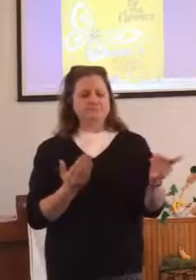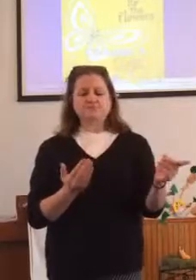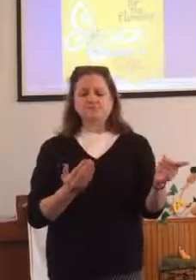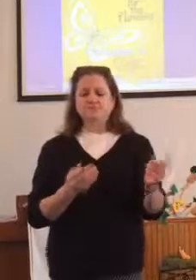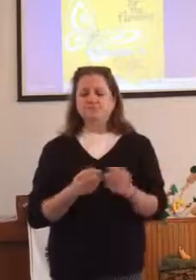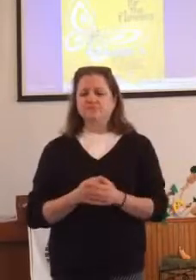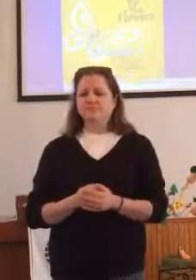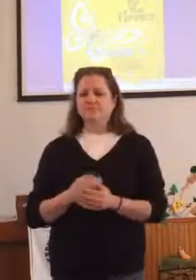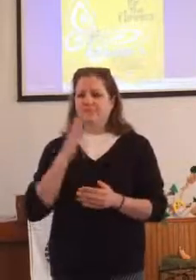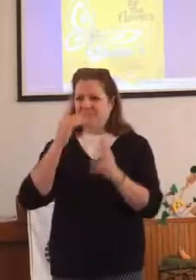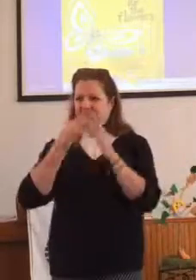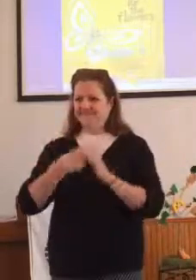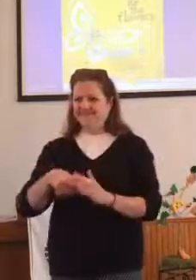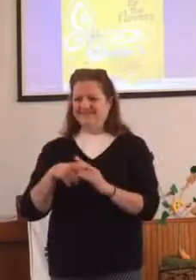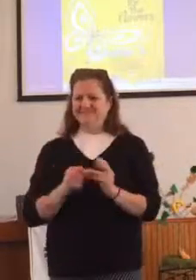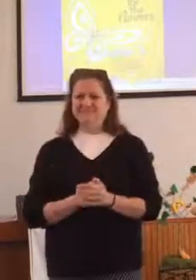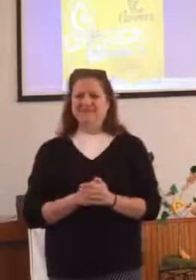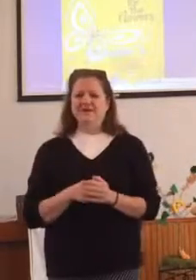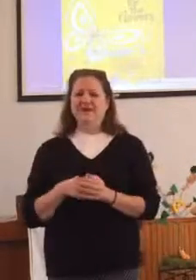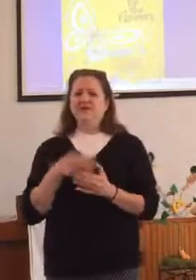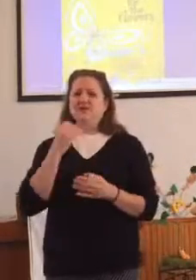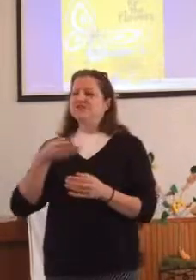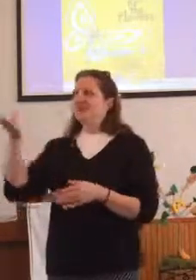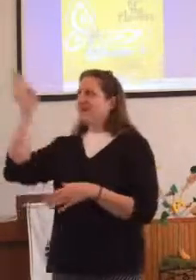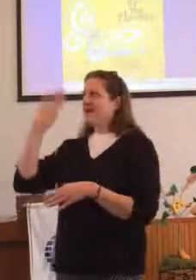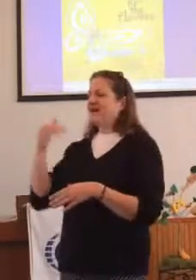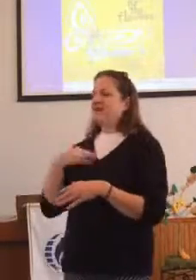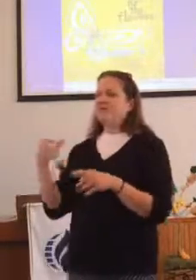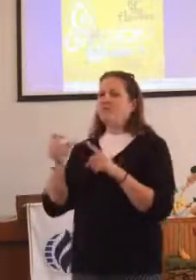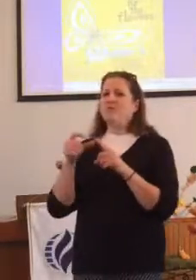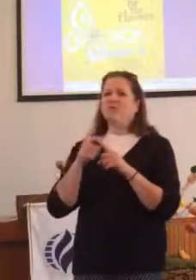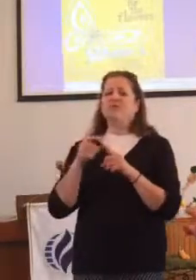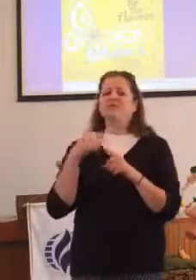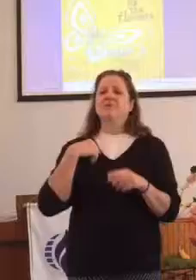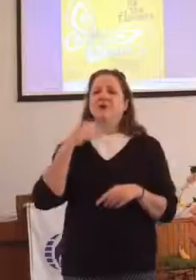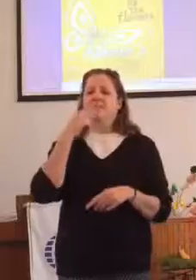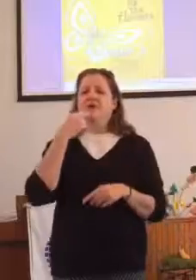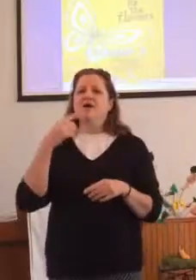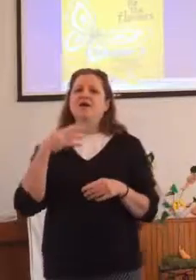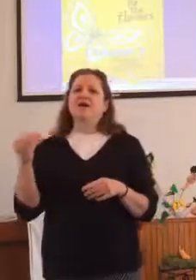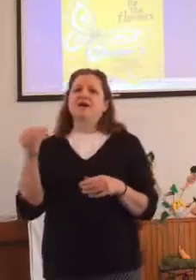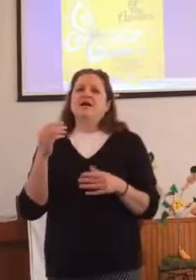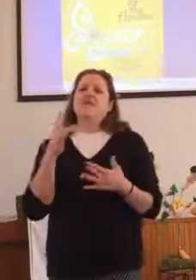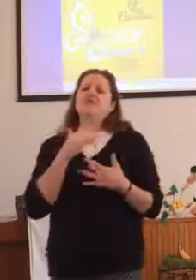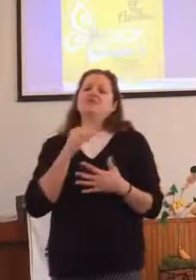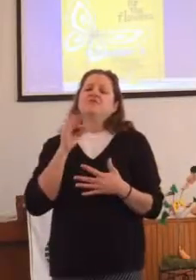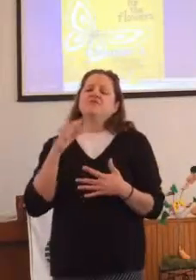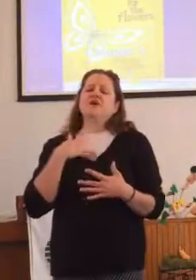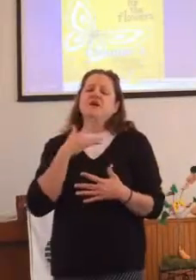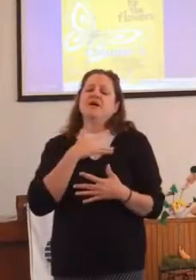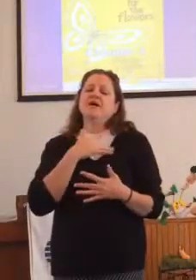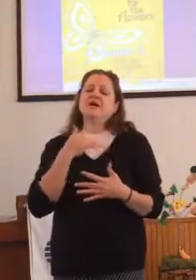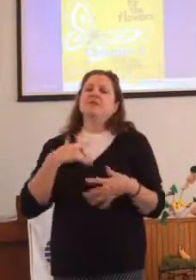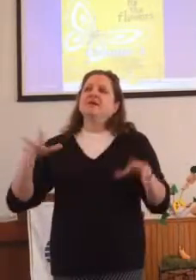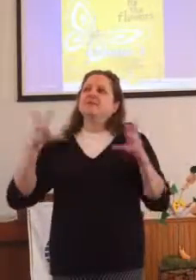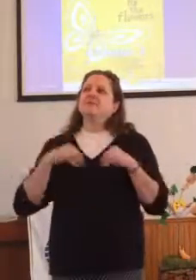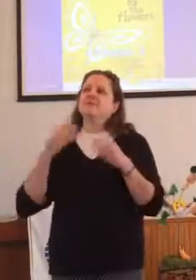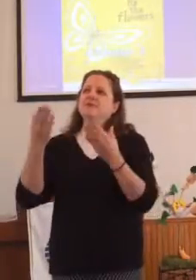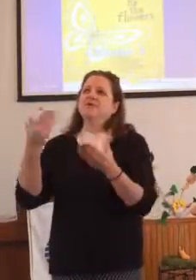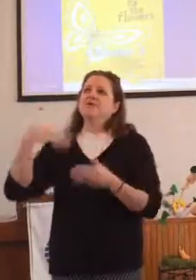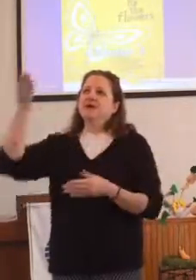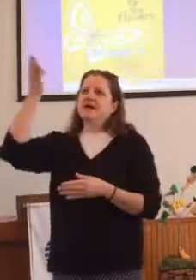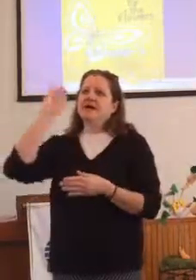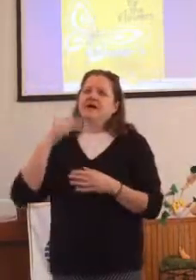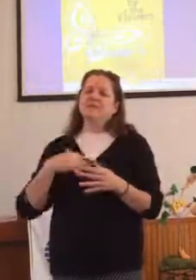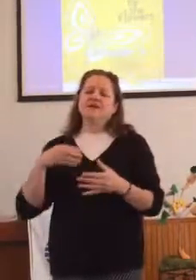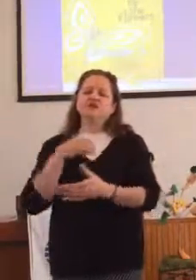we will begin. Gracious and loving God, may the words of my mouth and the meditations of my heart be acceptable unto you, my God,